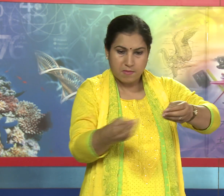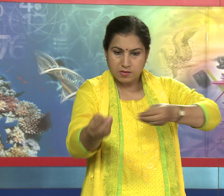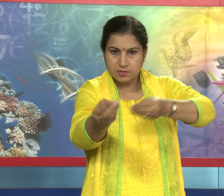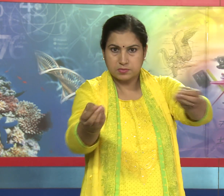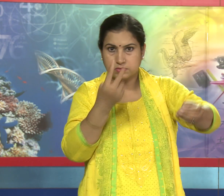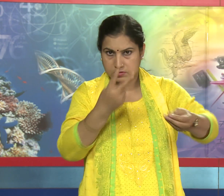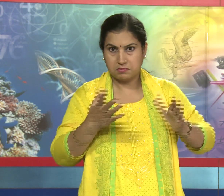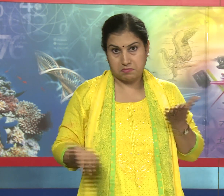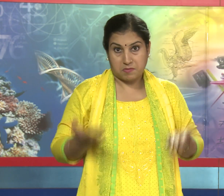right?